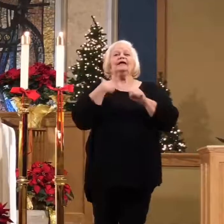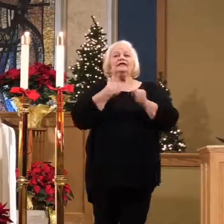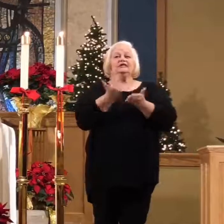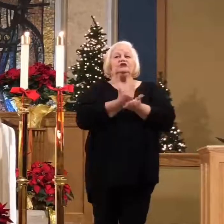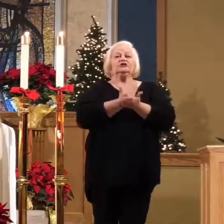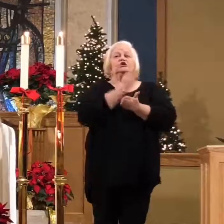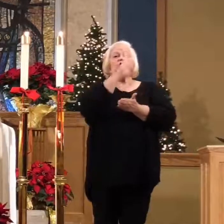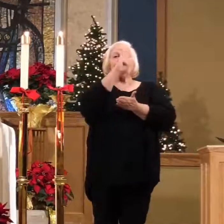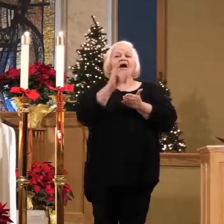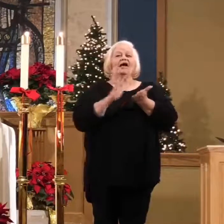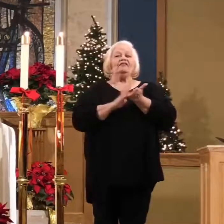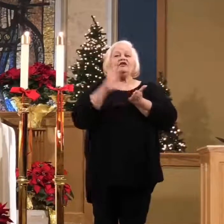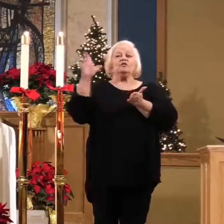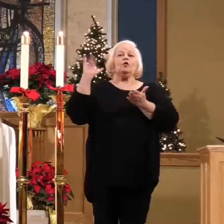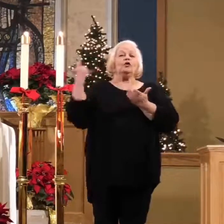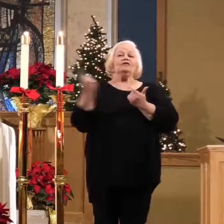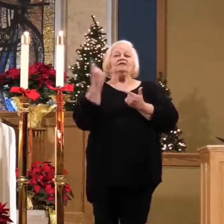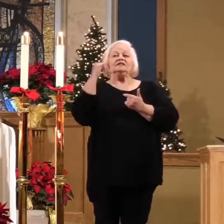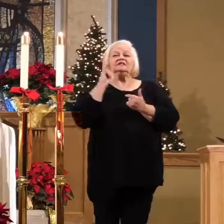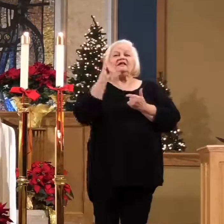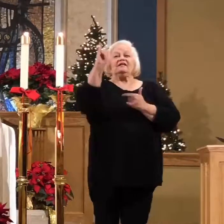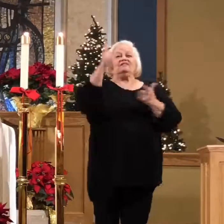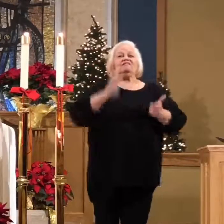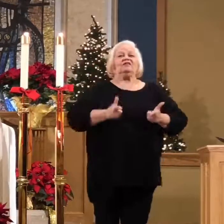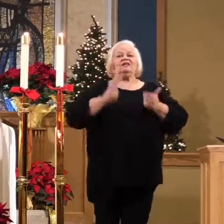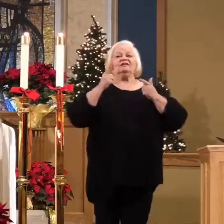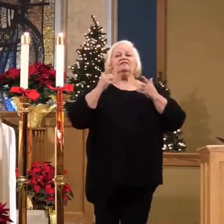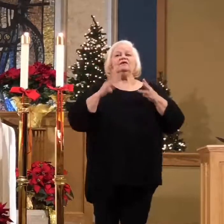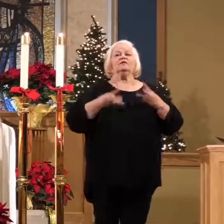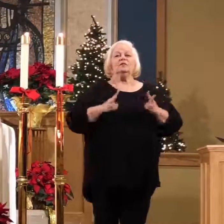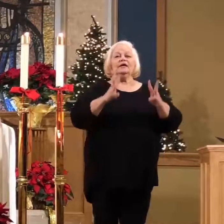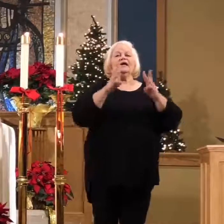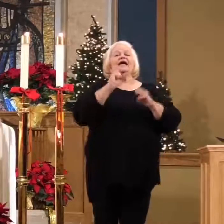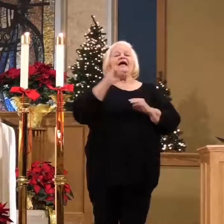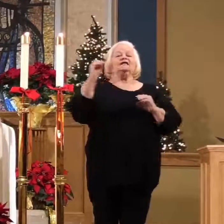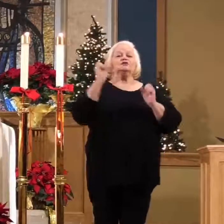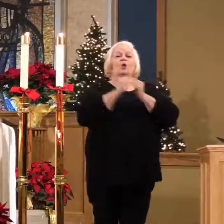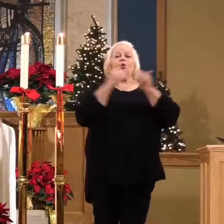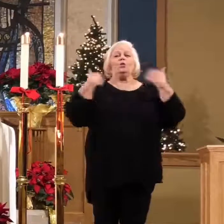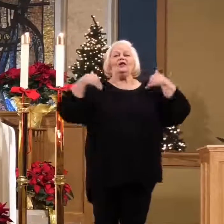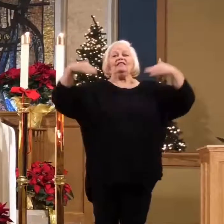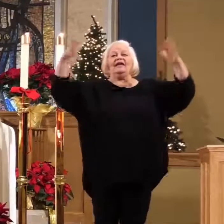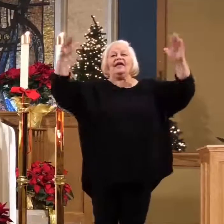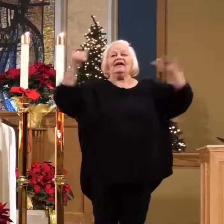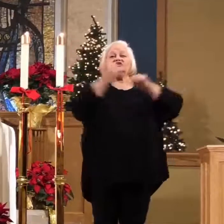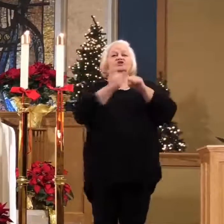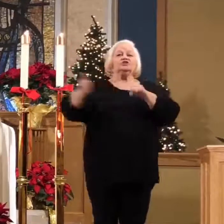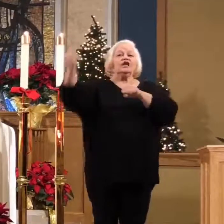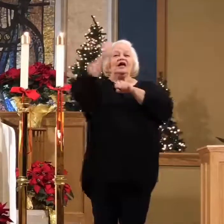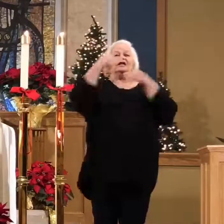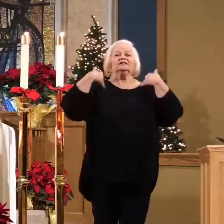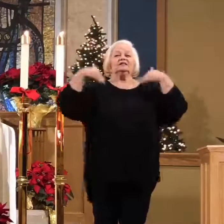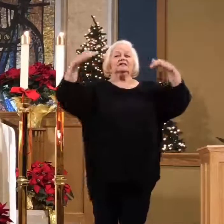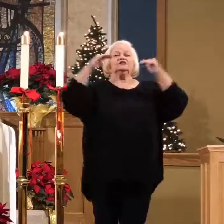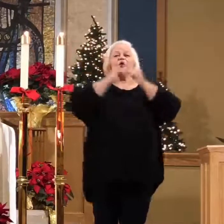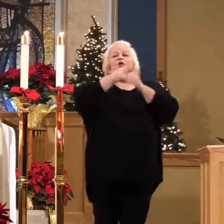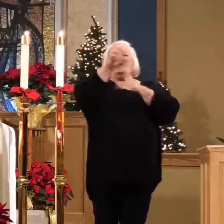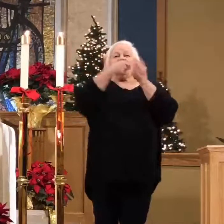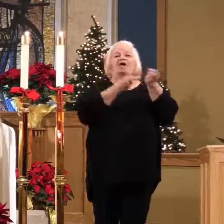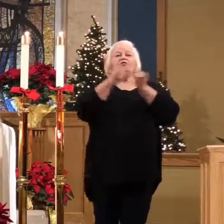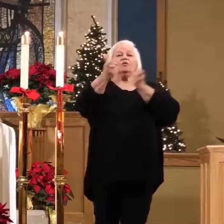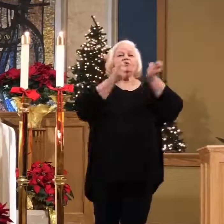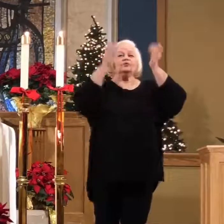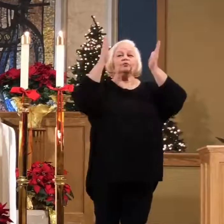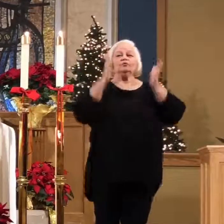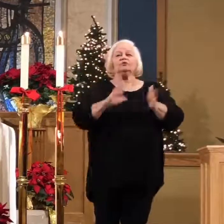his immortal nature. And so with angels and archangels, with thrones and dominions, and with